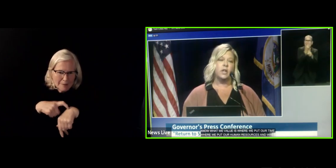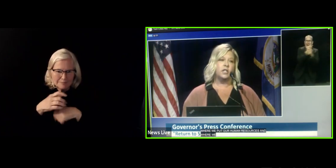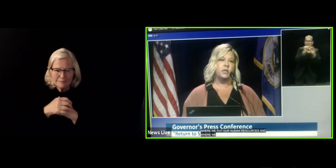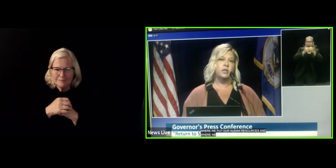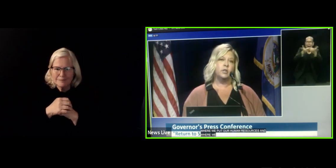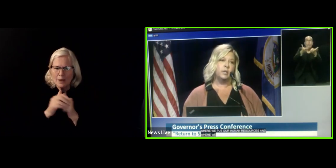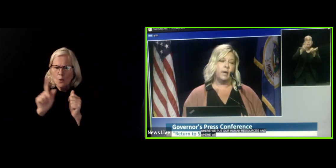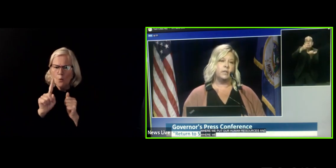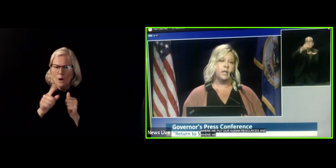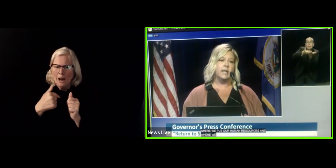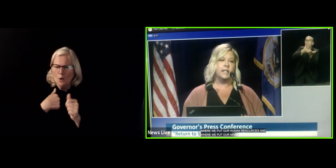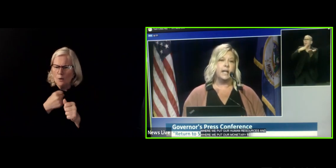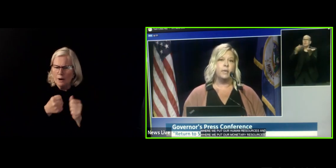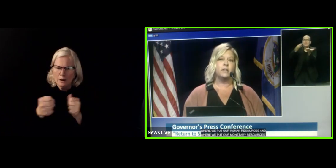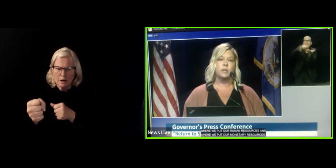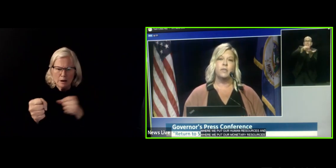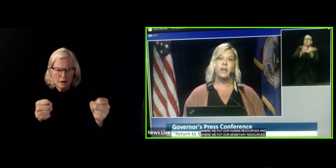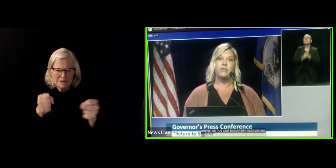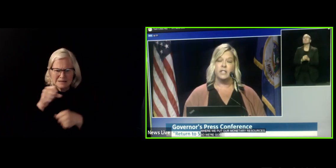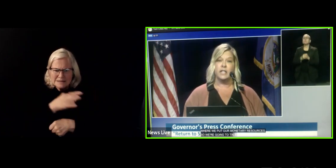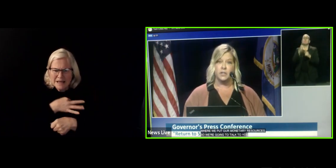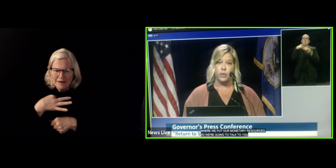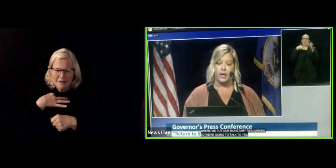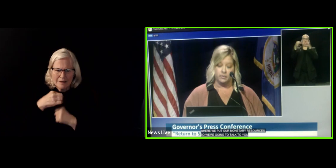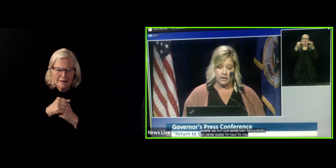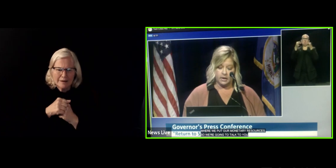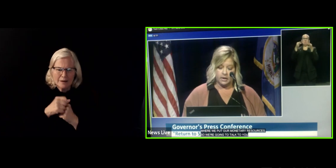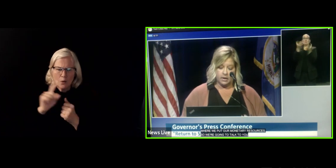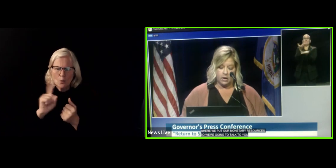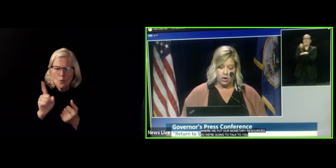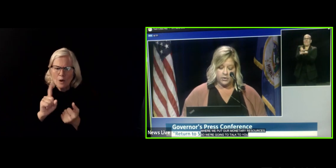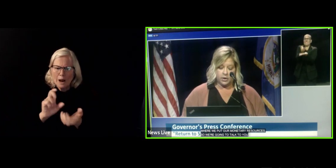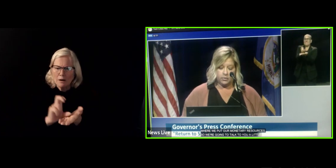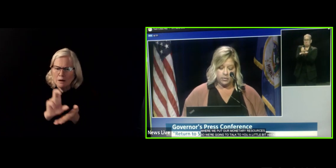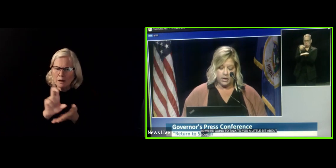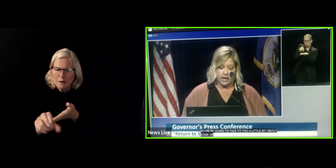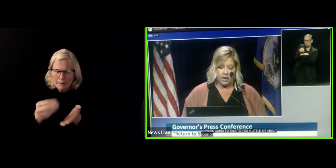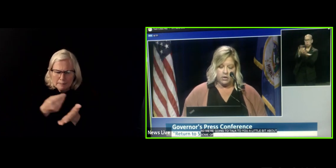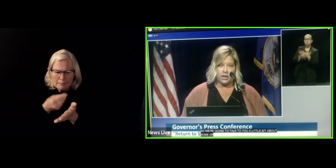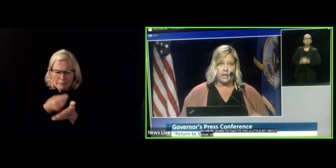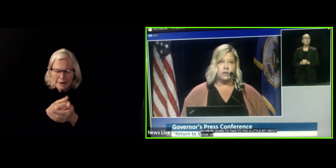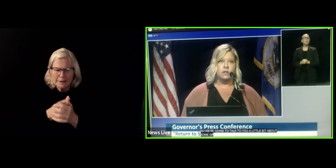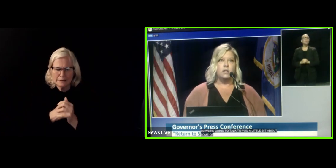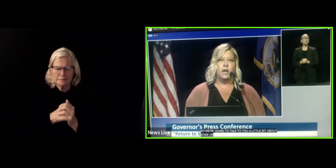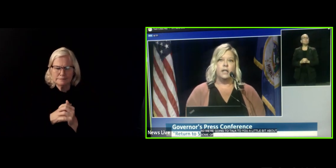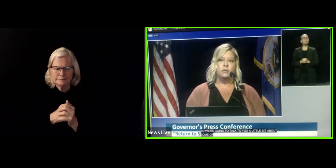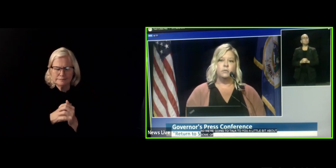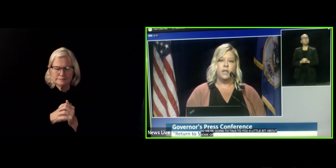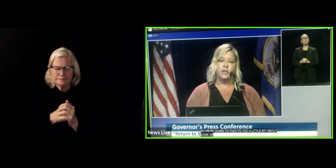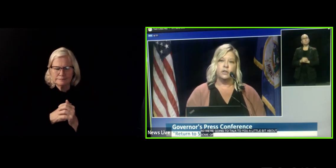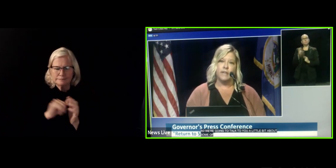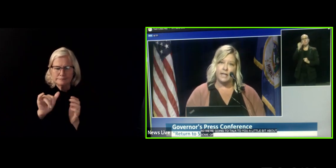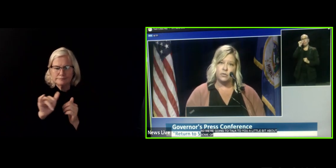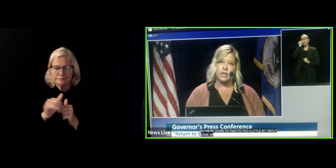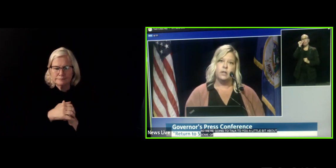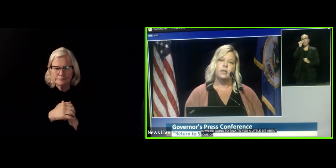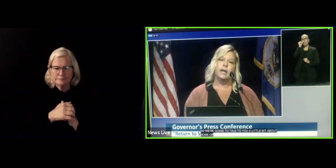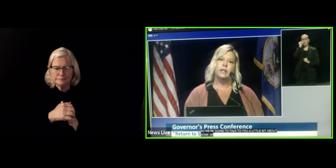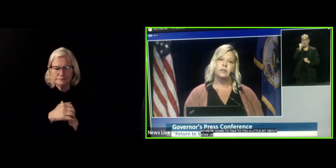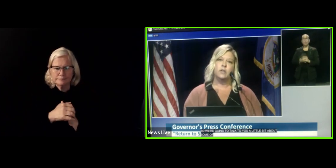to talk to you a little bit about today about some of that funding as well. Also, the governor last